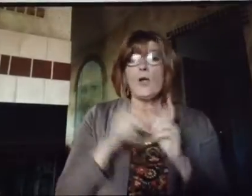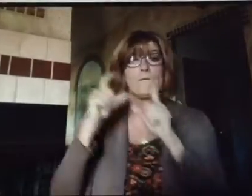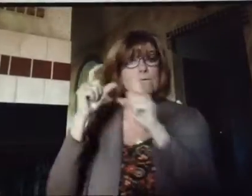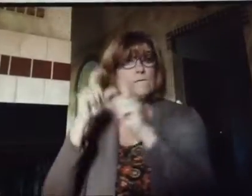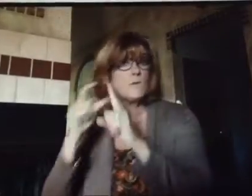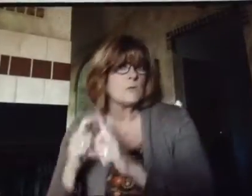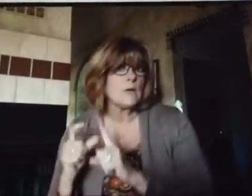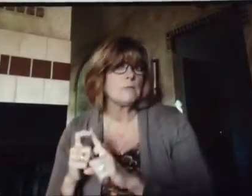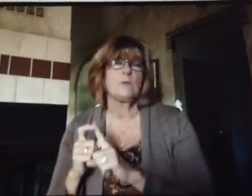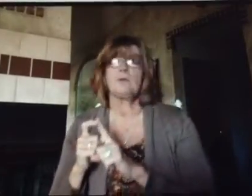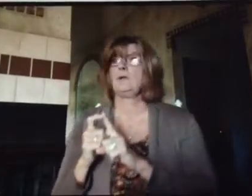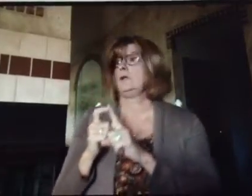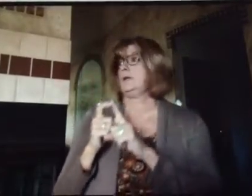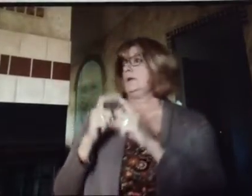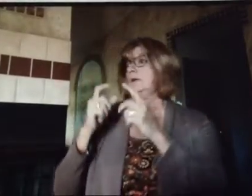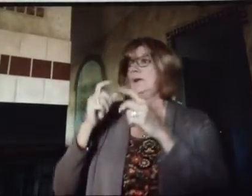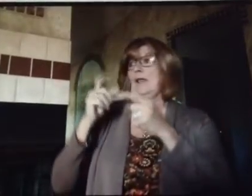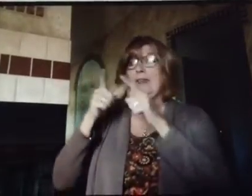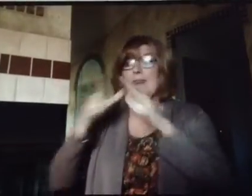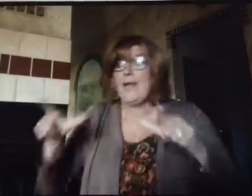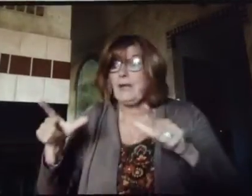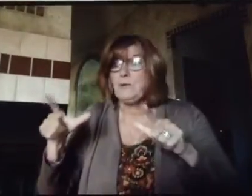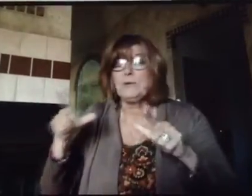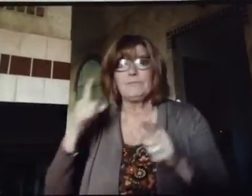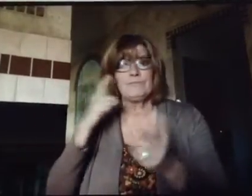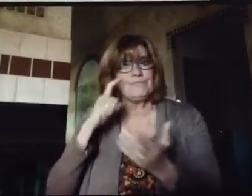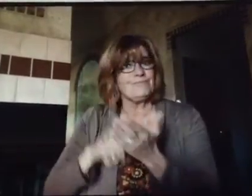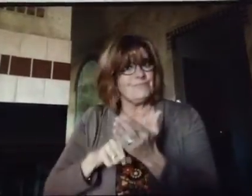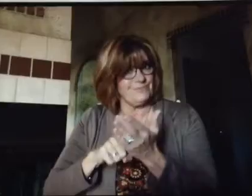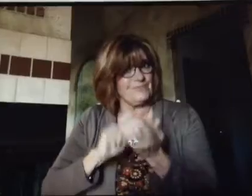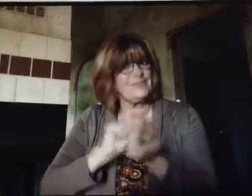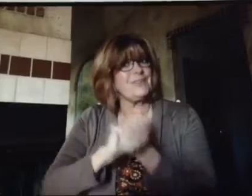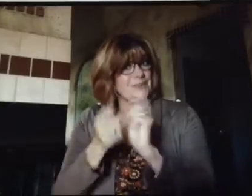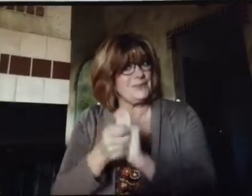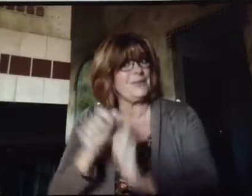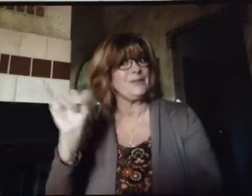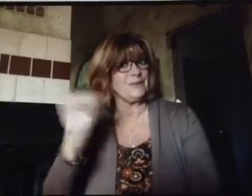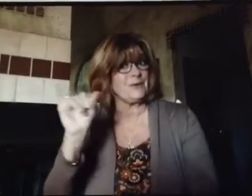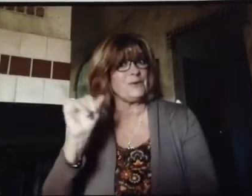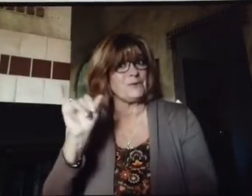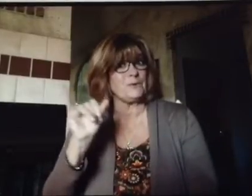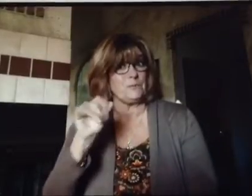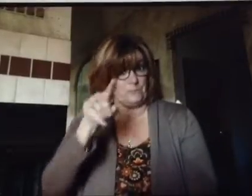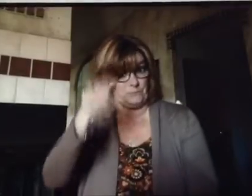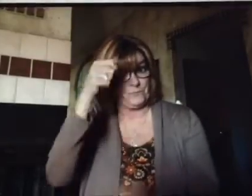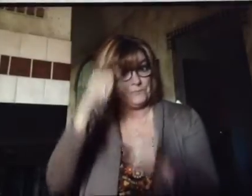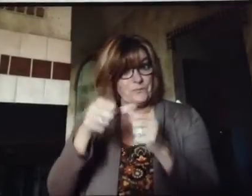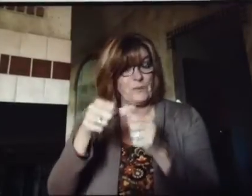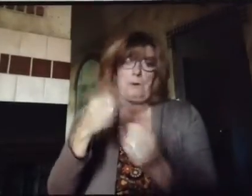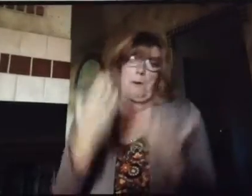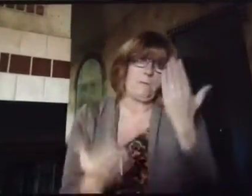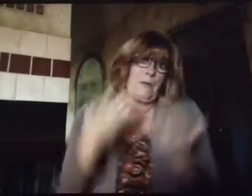changing. And this means vocabulary and the language itself is always changing.